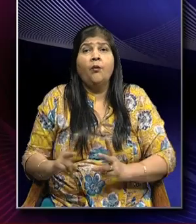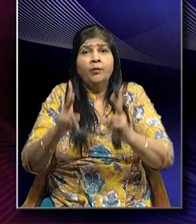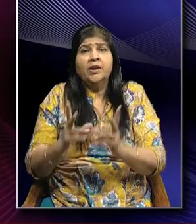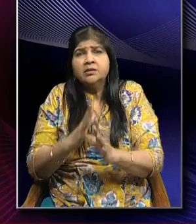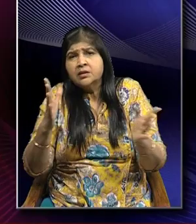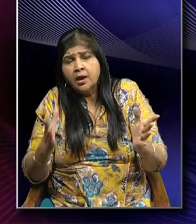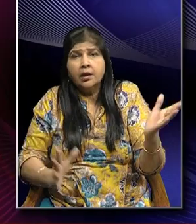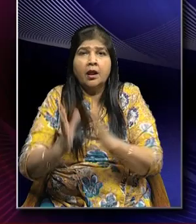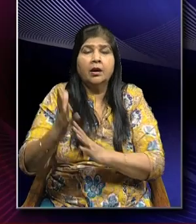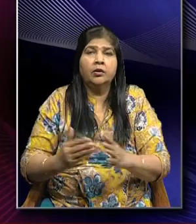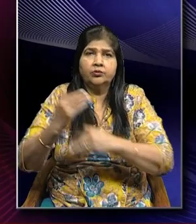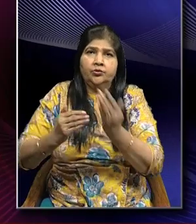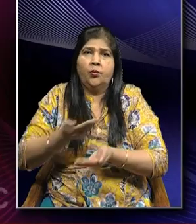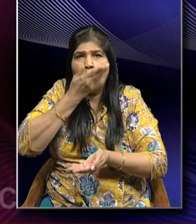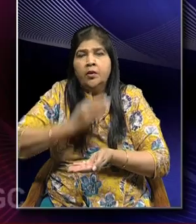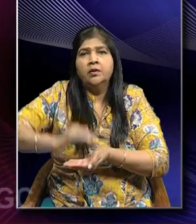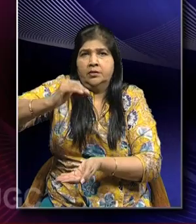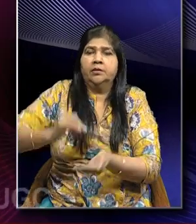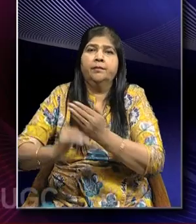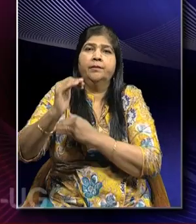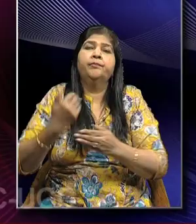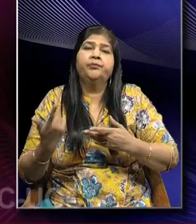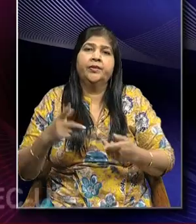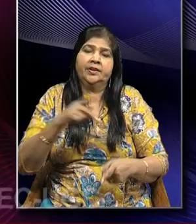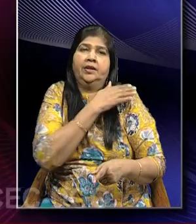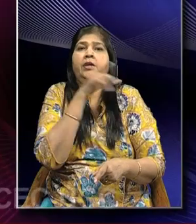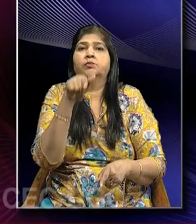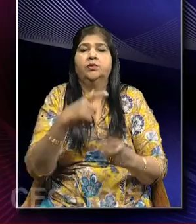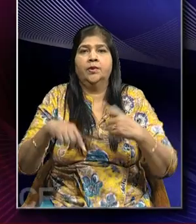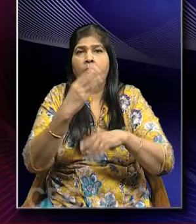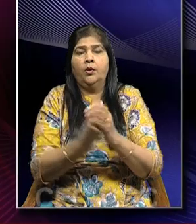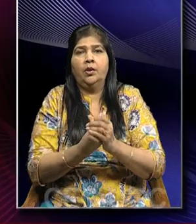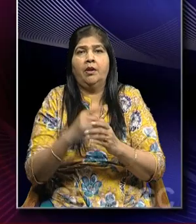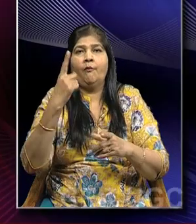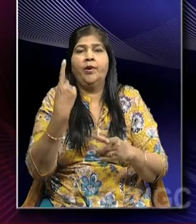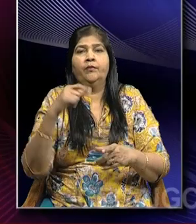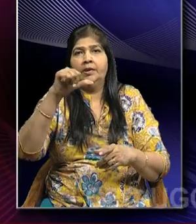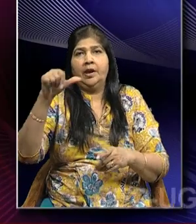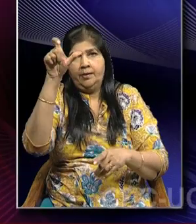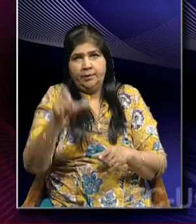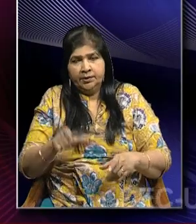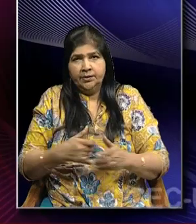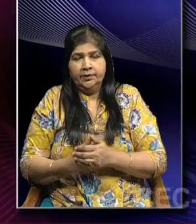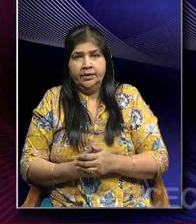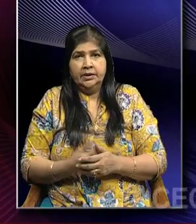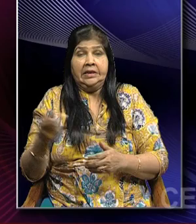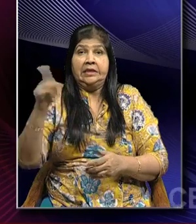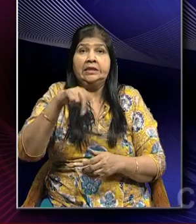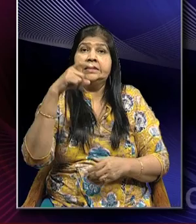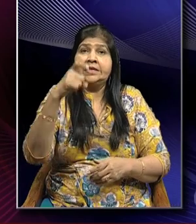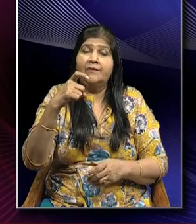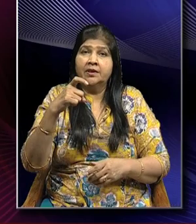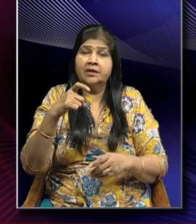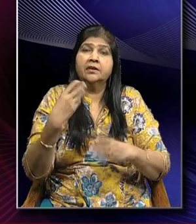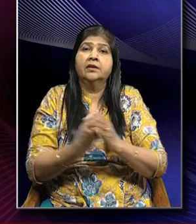using continuously. So that is also one of the 9 principles. The seventh one is that while engaging in